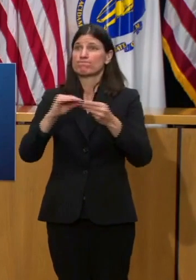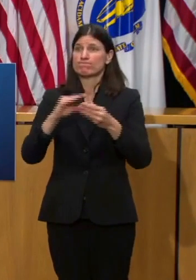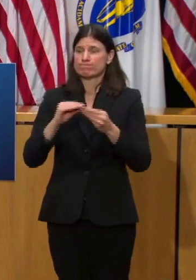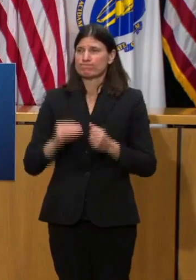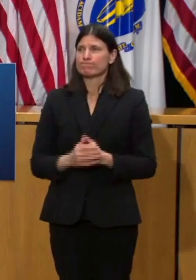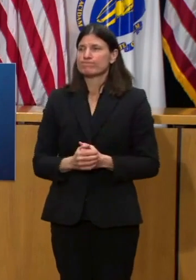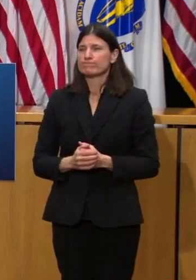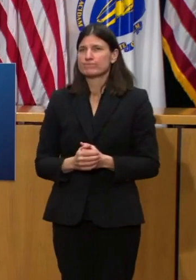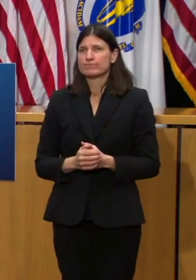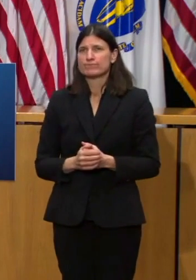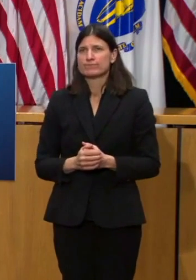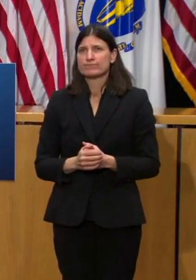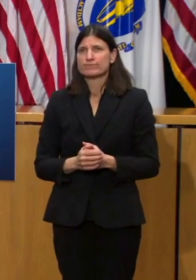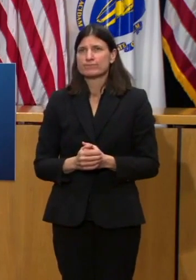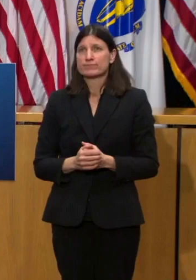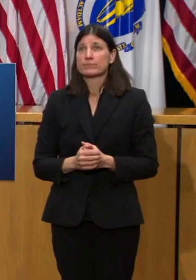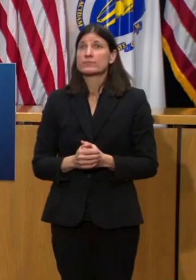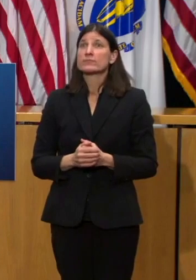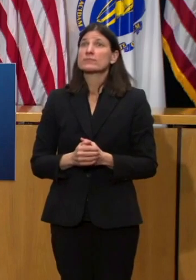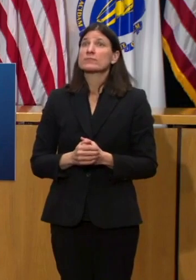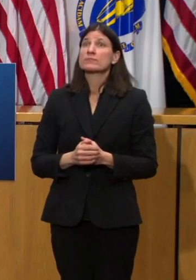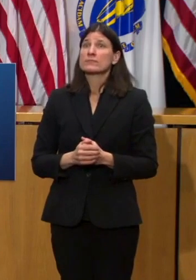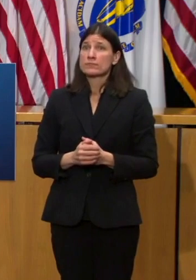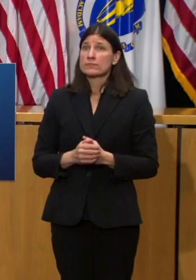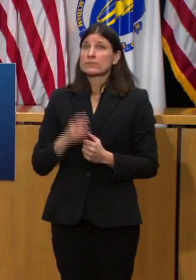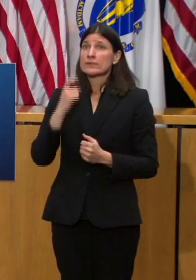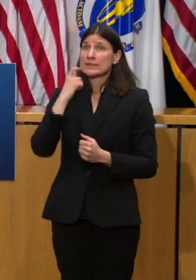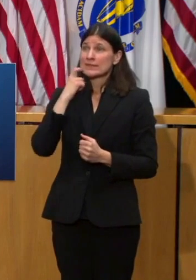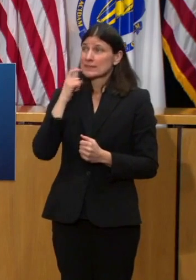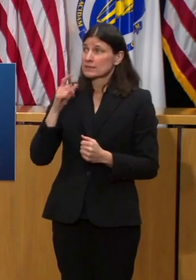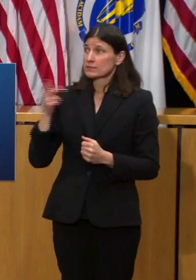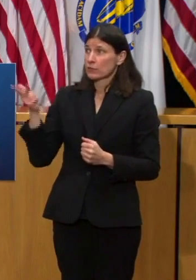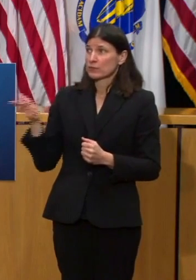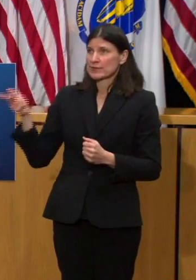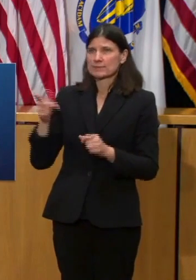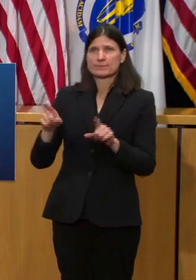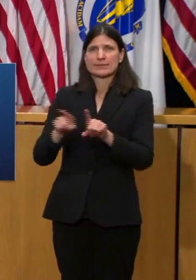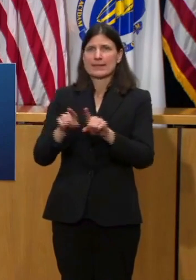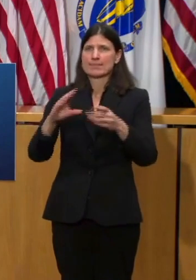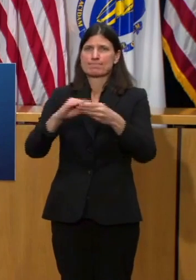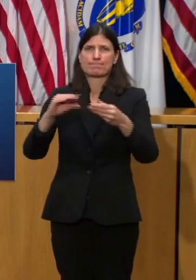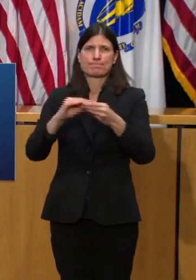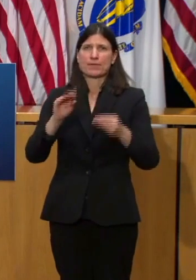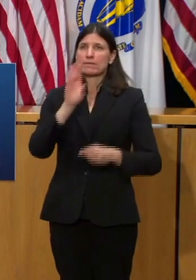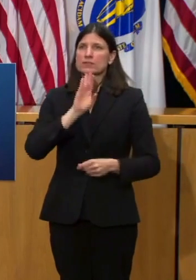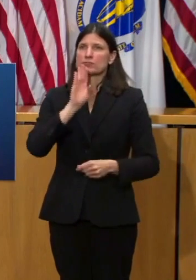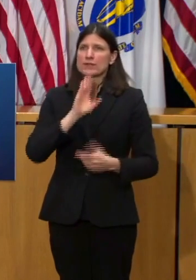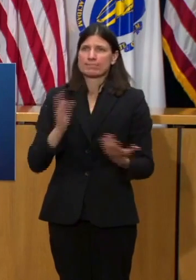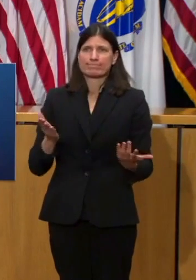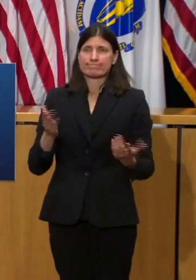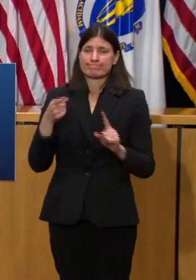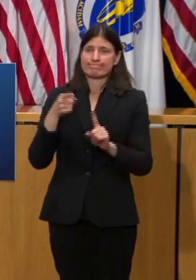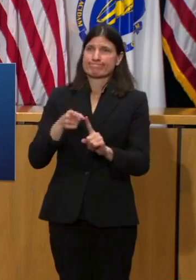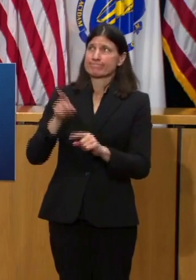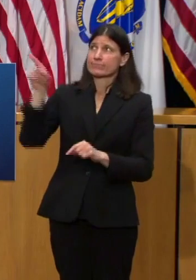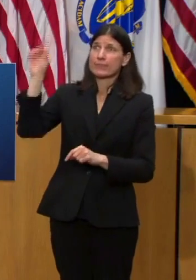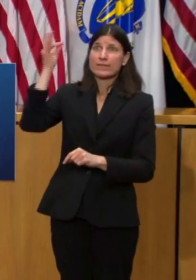As you've heard from all of us, we're frustrated about the demand for vaccines and the federal allocation, the supply that we